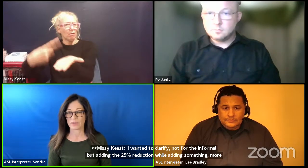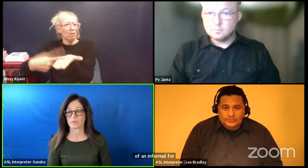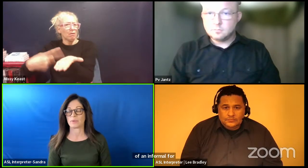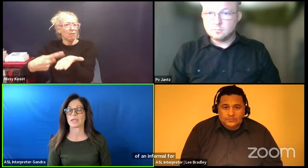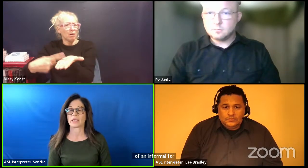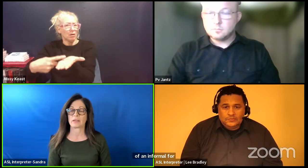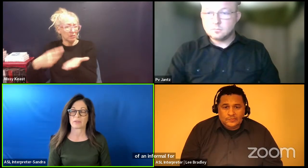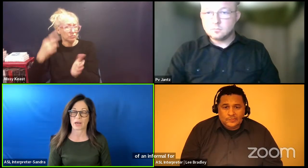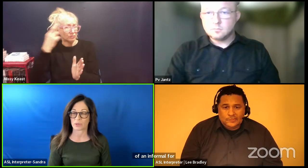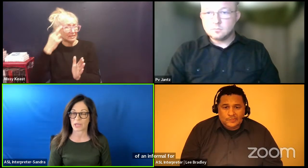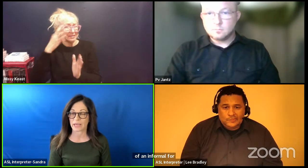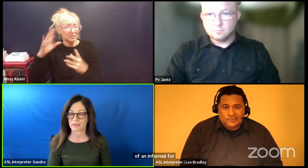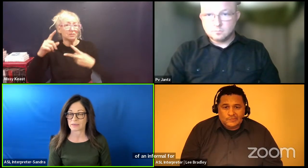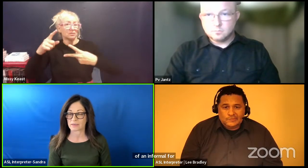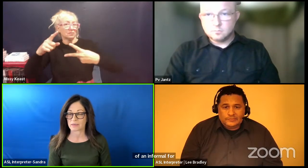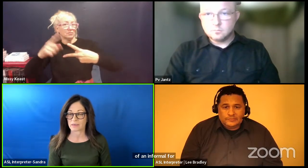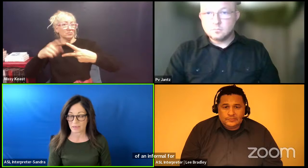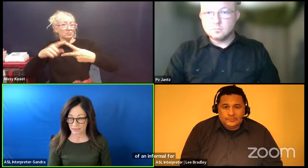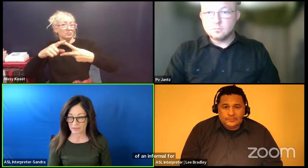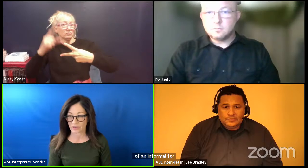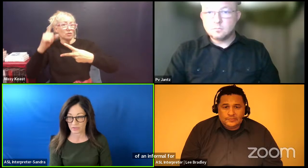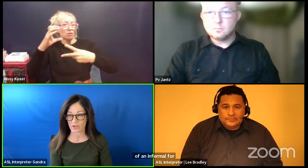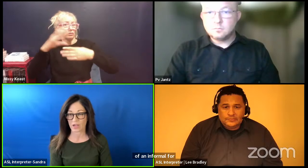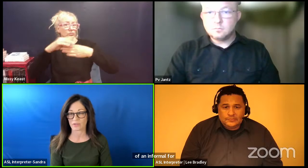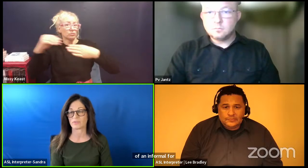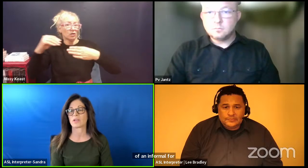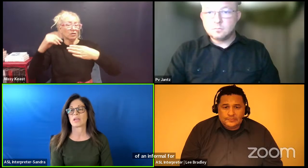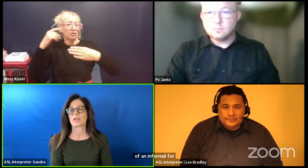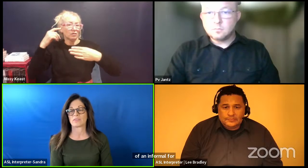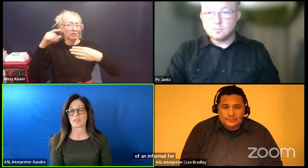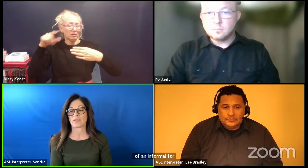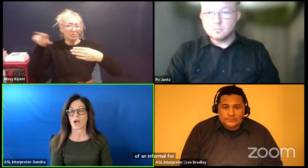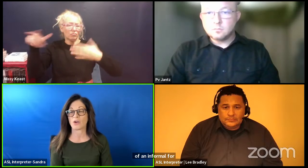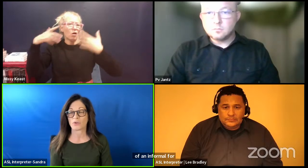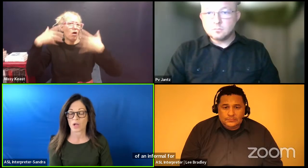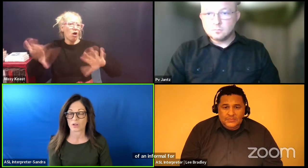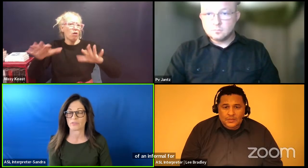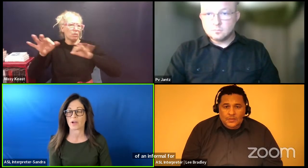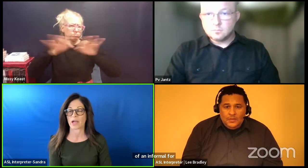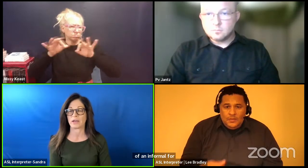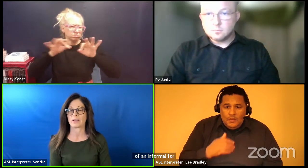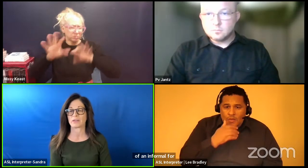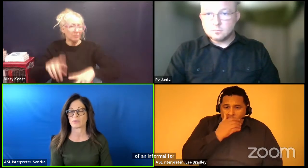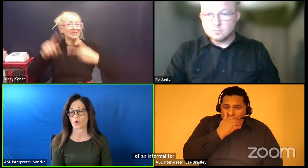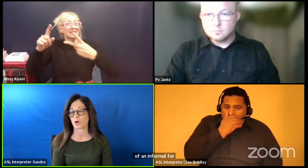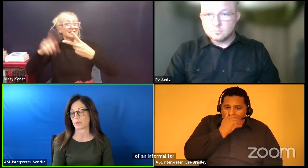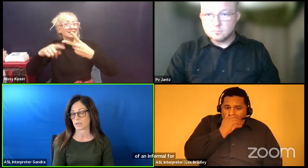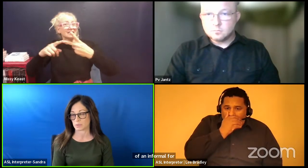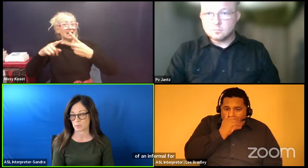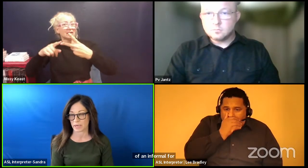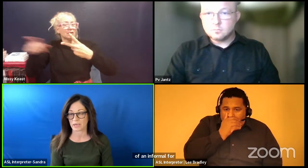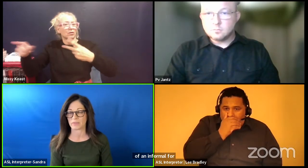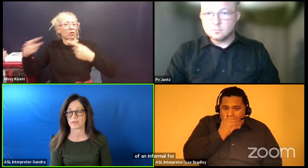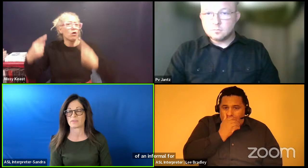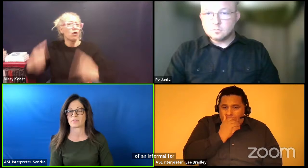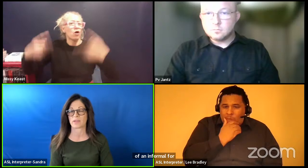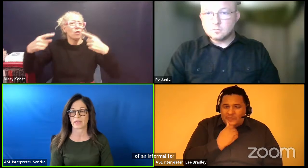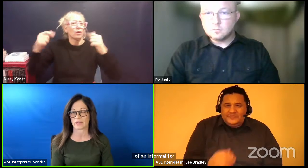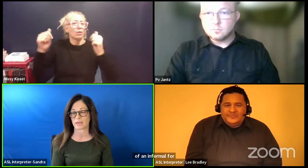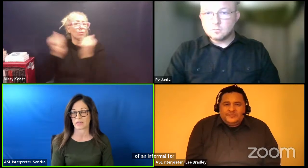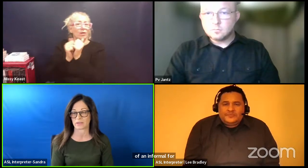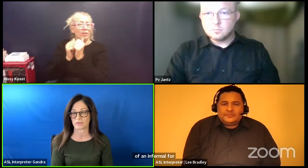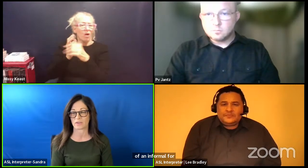And the reason being that I would like to discuss is that the $100 fine has already been explained, and